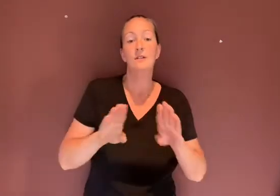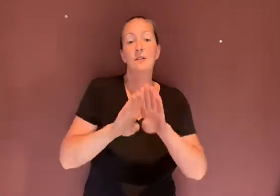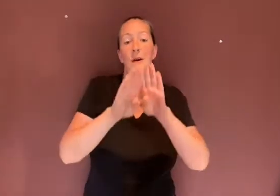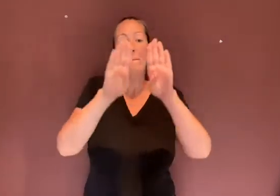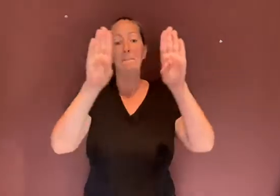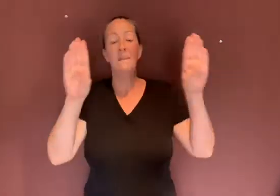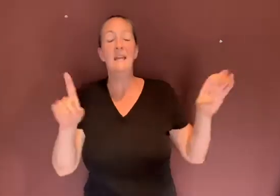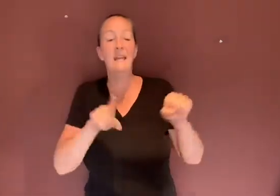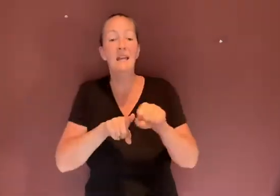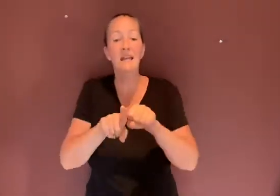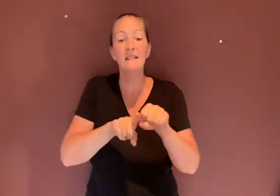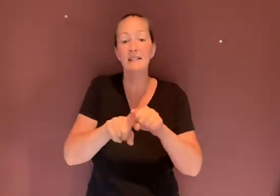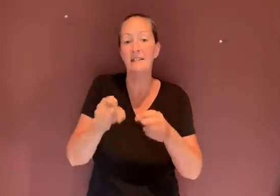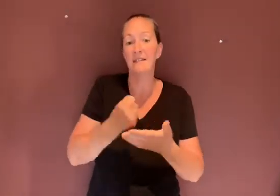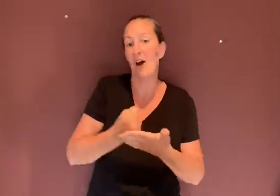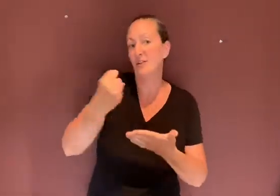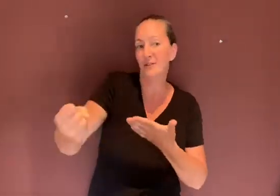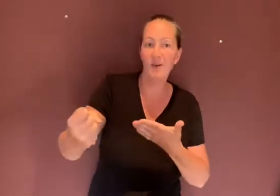the big sock store.